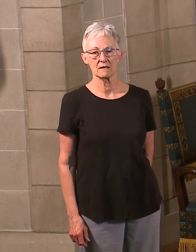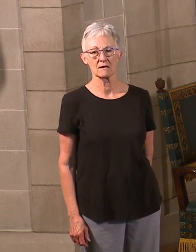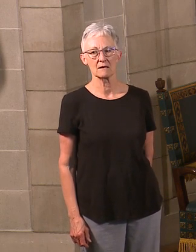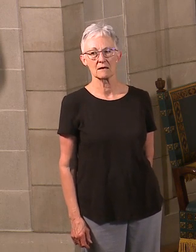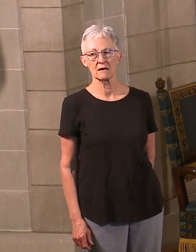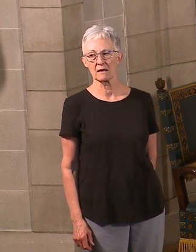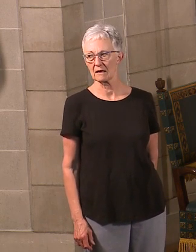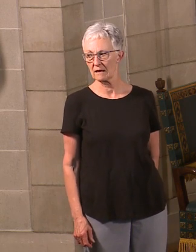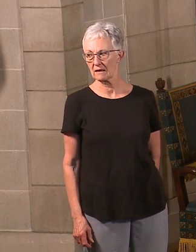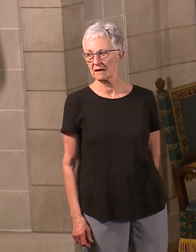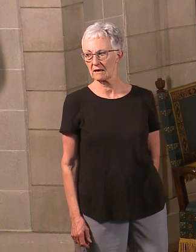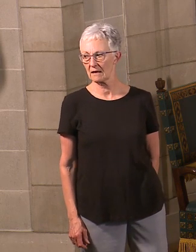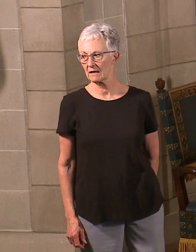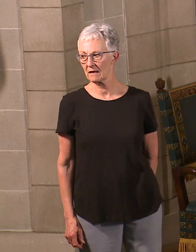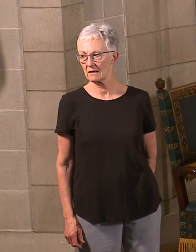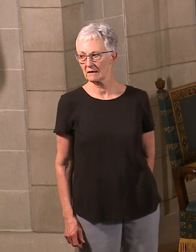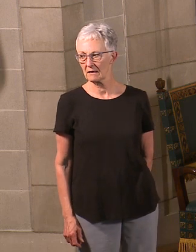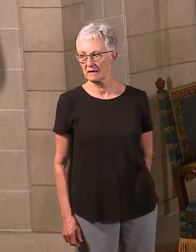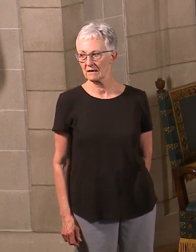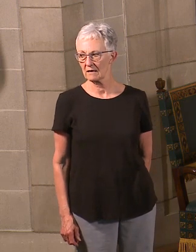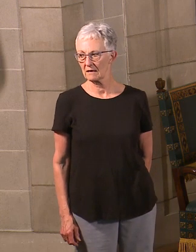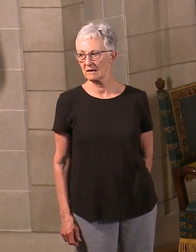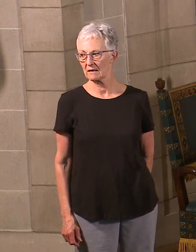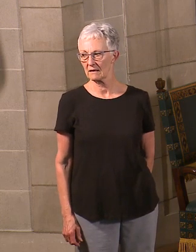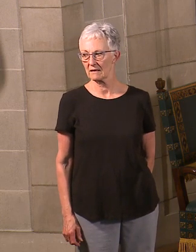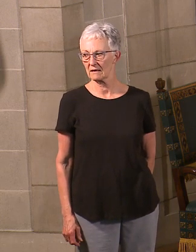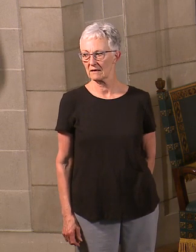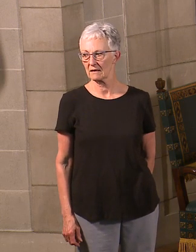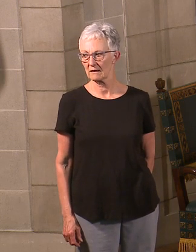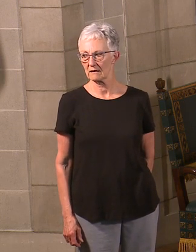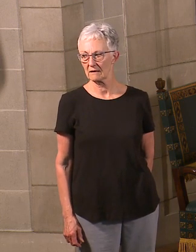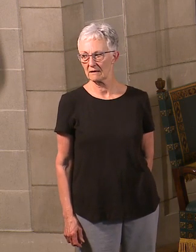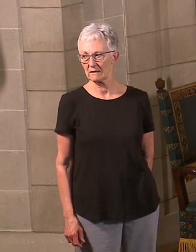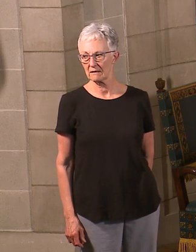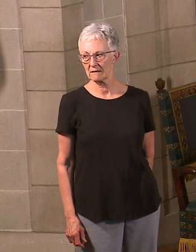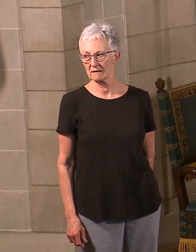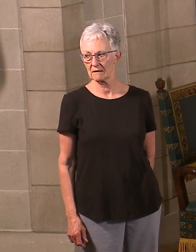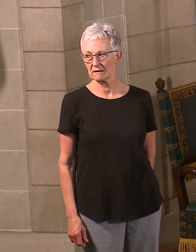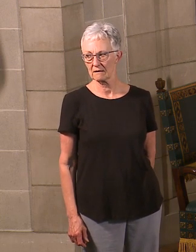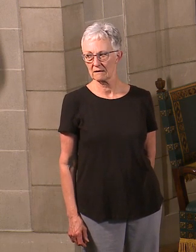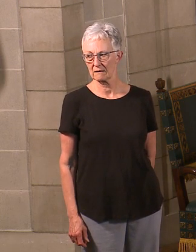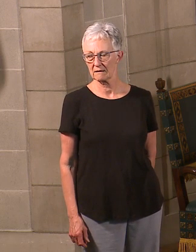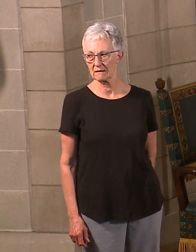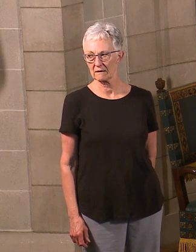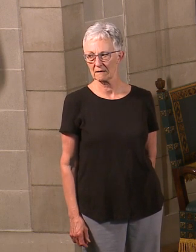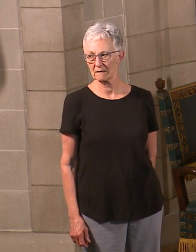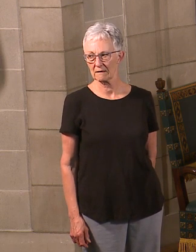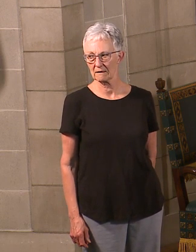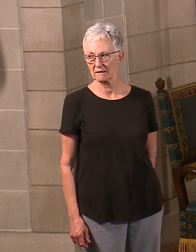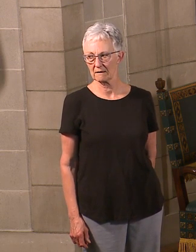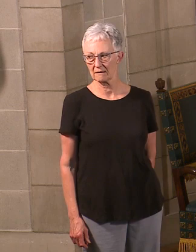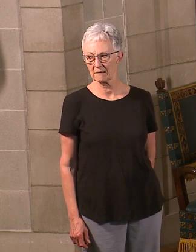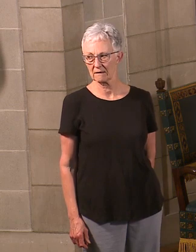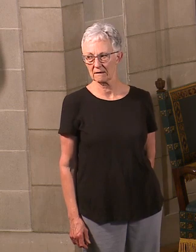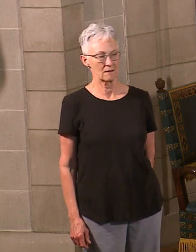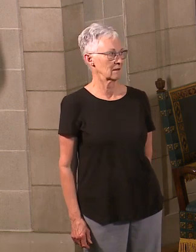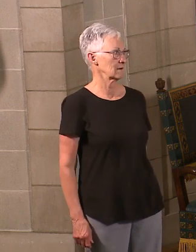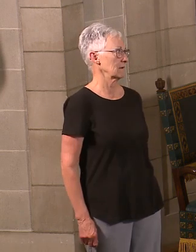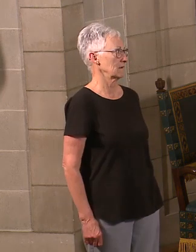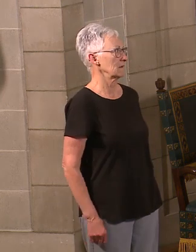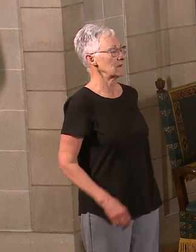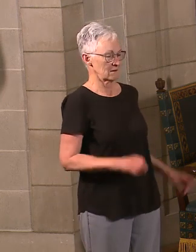still hot, or is it still true that pets can't get coronavirus? Was this just an anomaly, or do we have more information